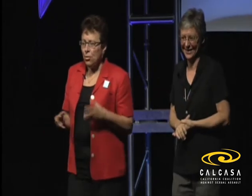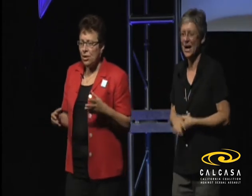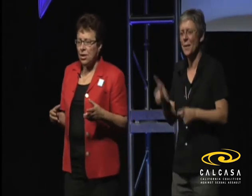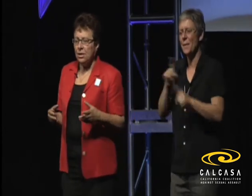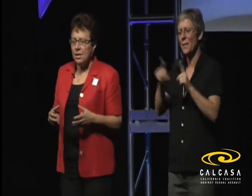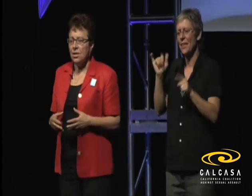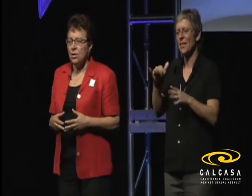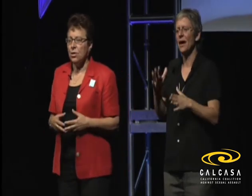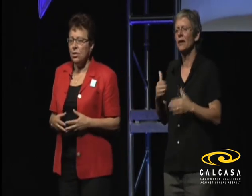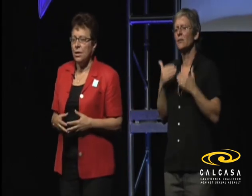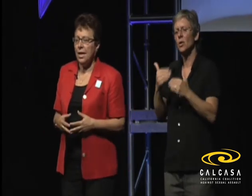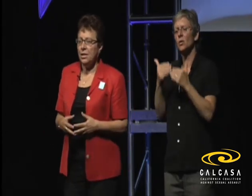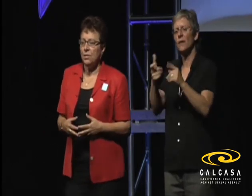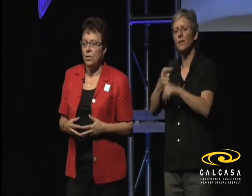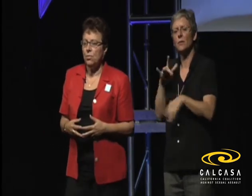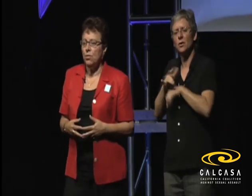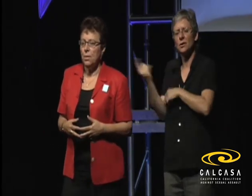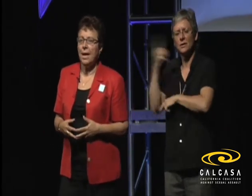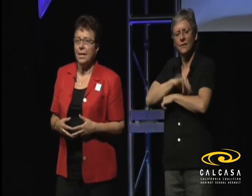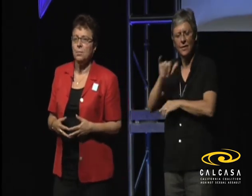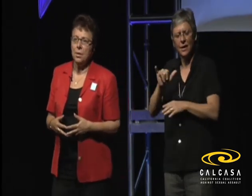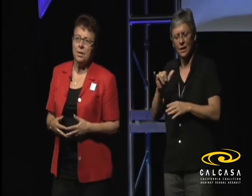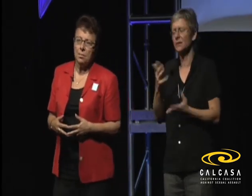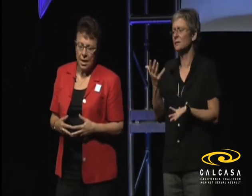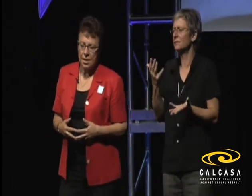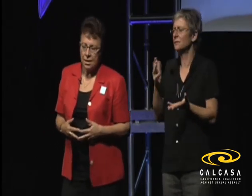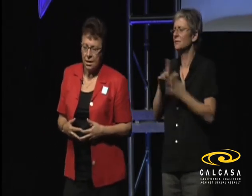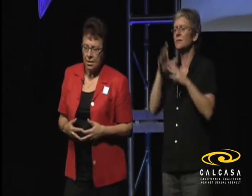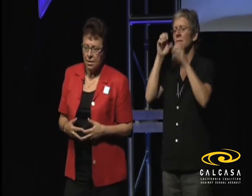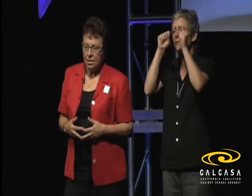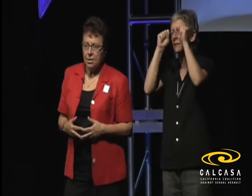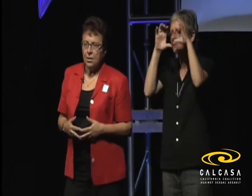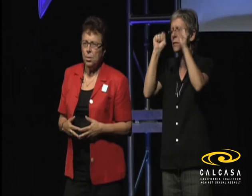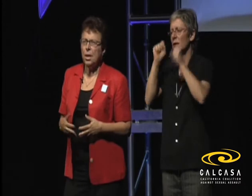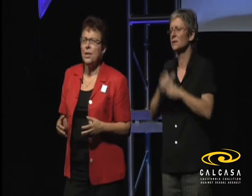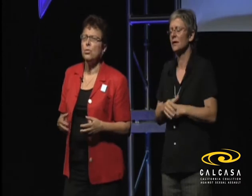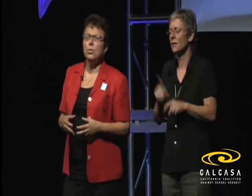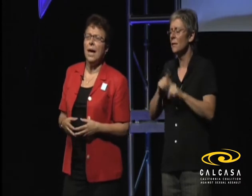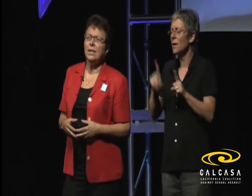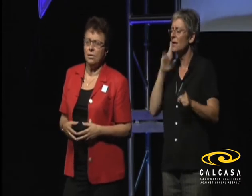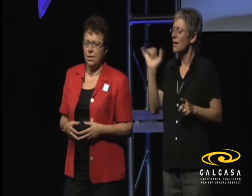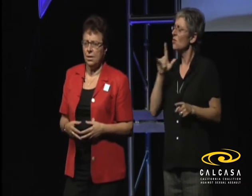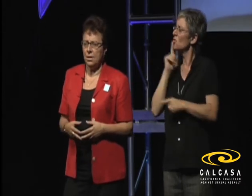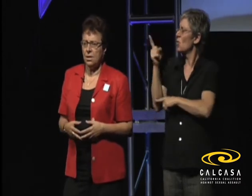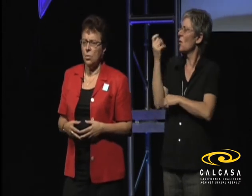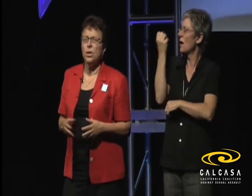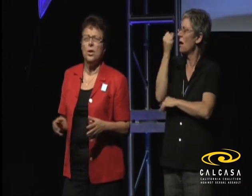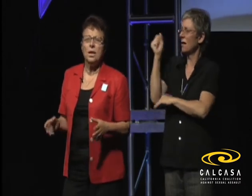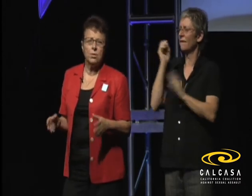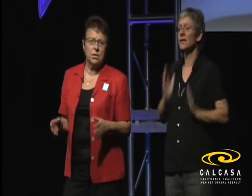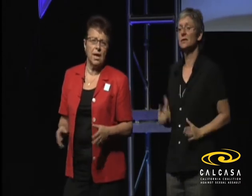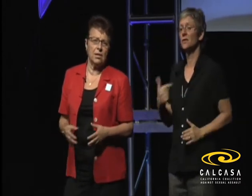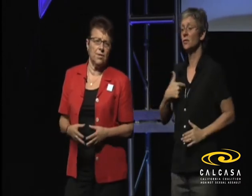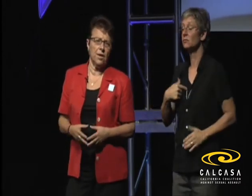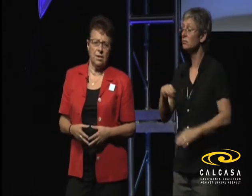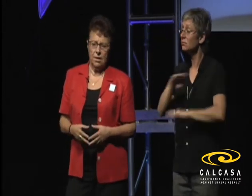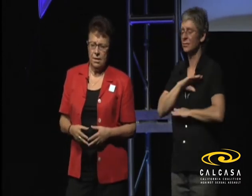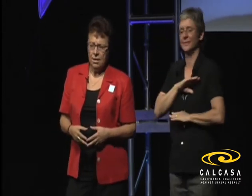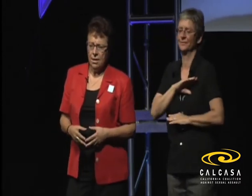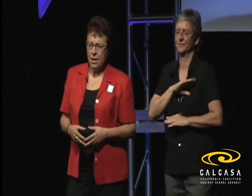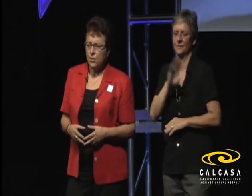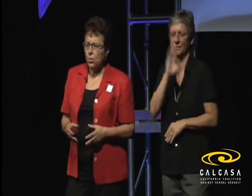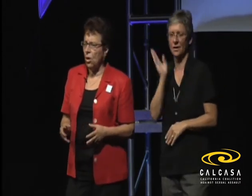The progression since the early days of this movement has been amazing. But like true activists, we are never